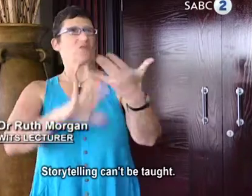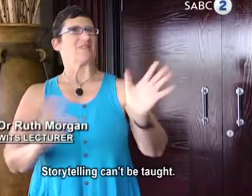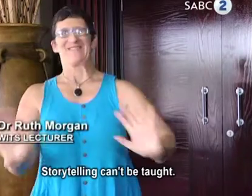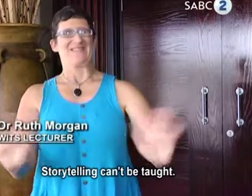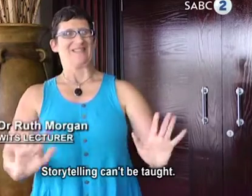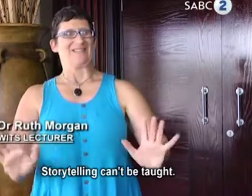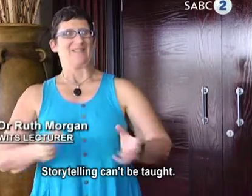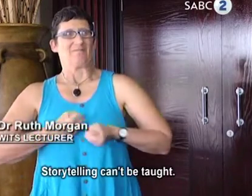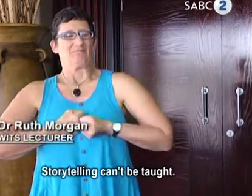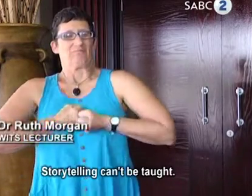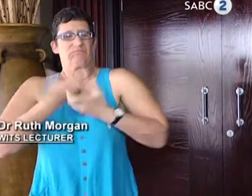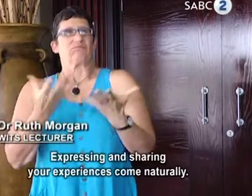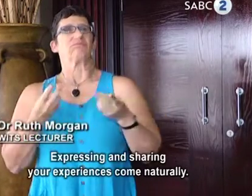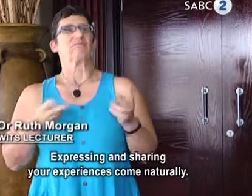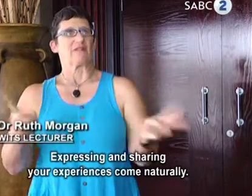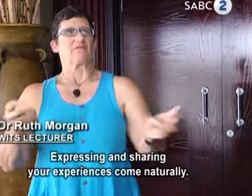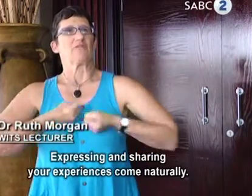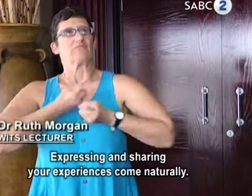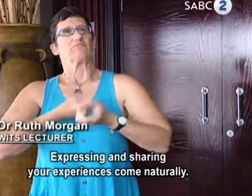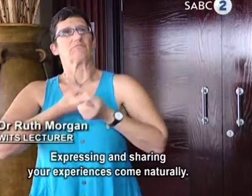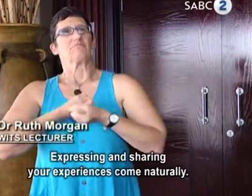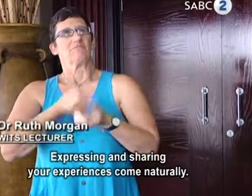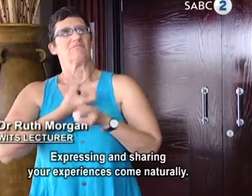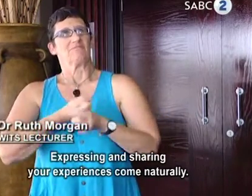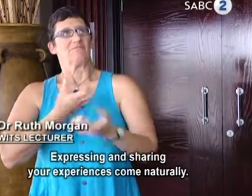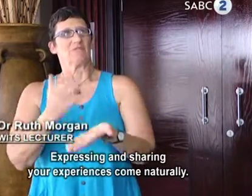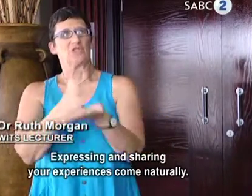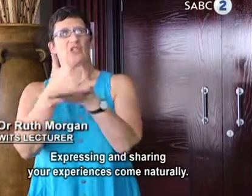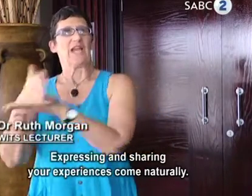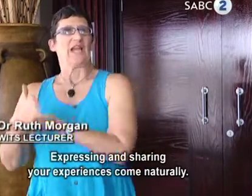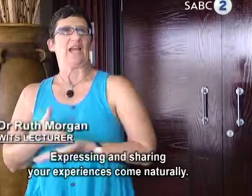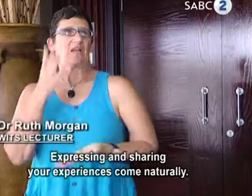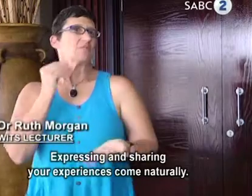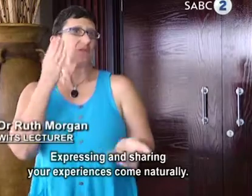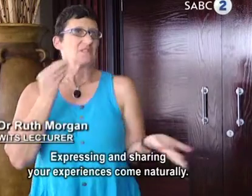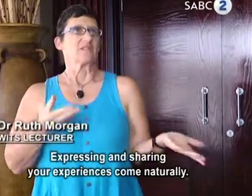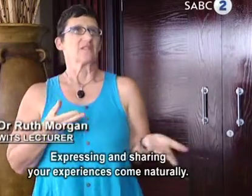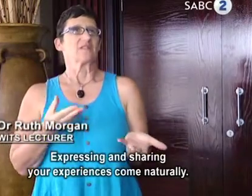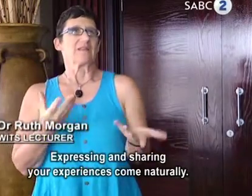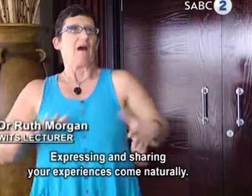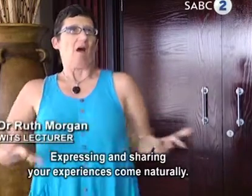Storytelling can't be taught. Expressing and sharing your experiences come naturally.